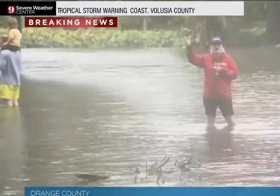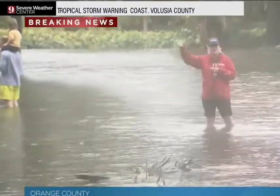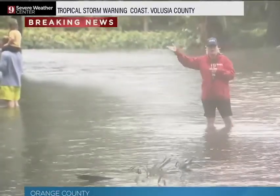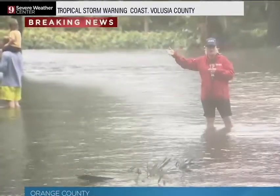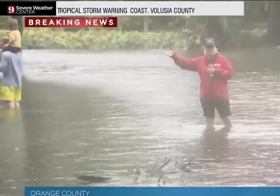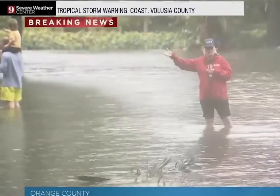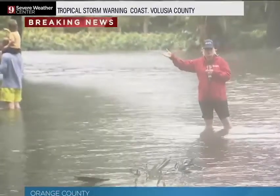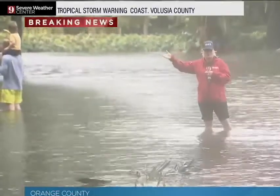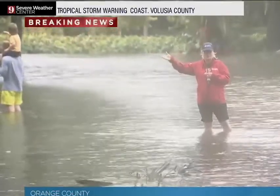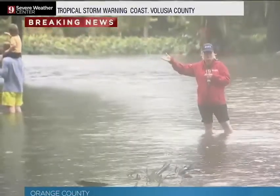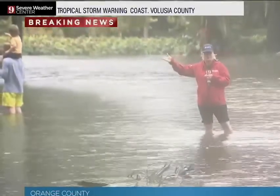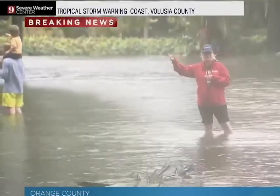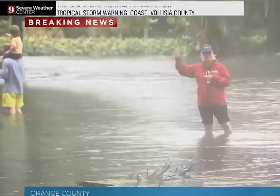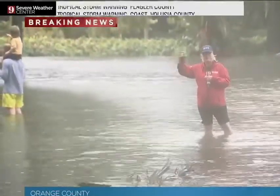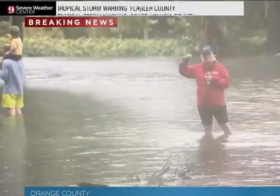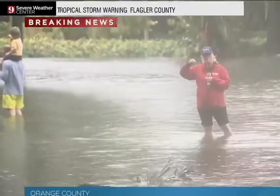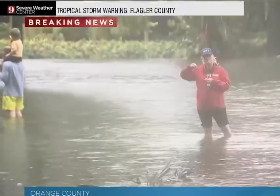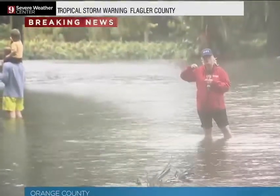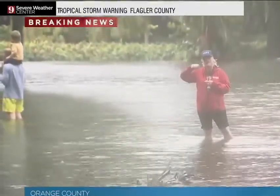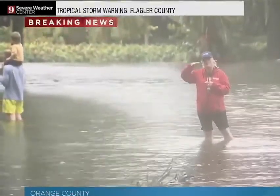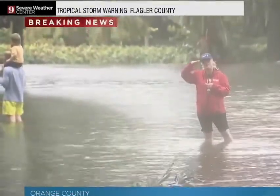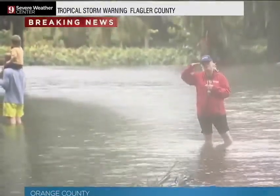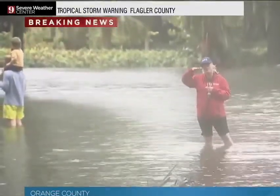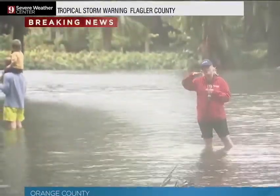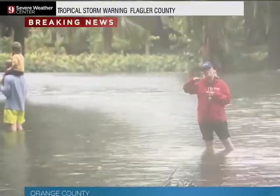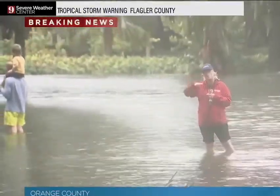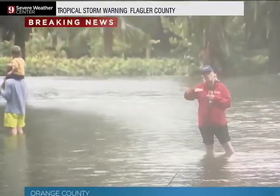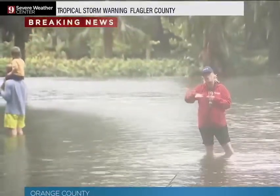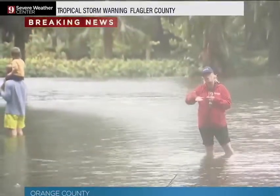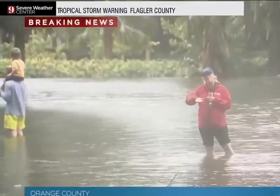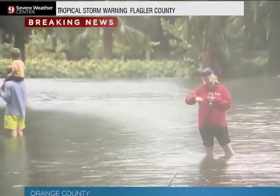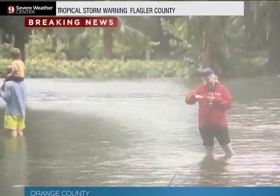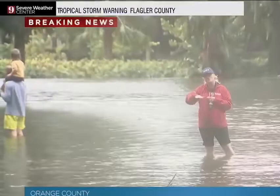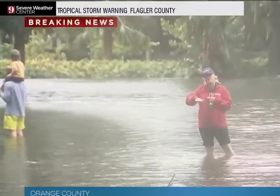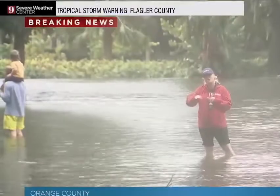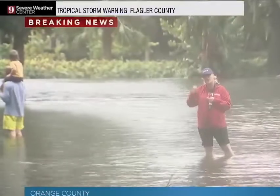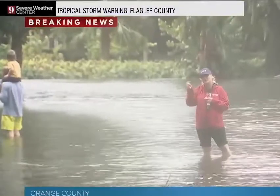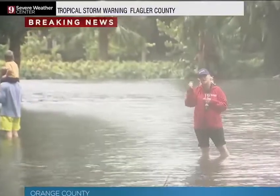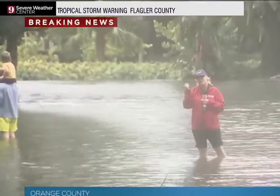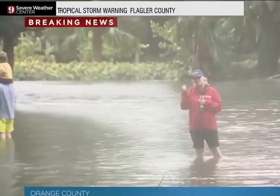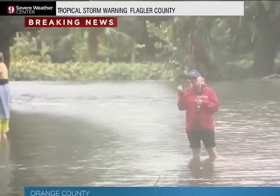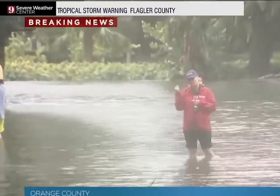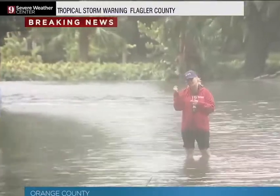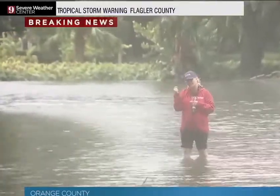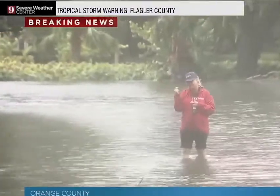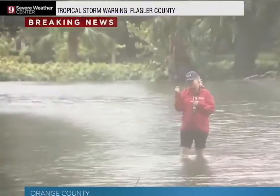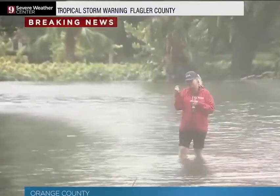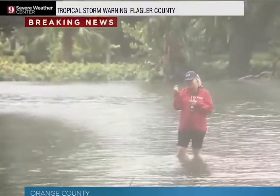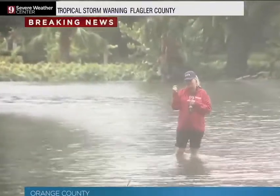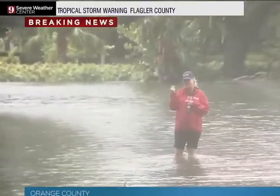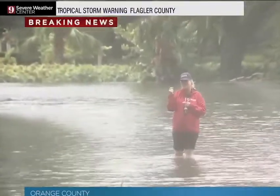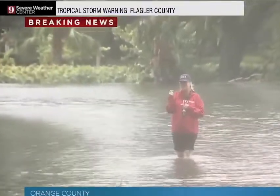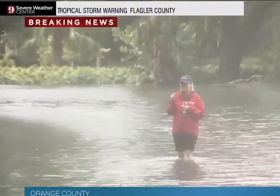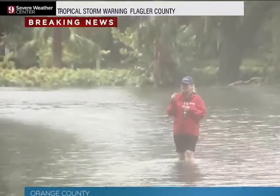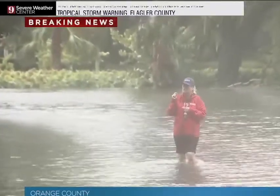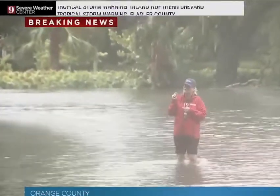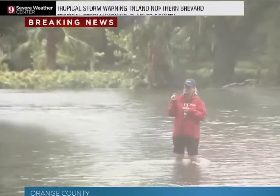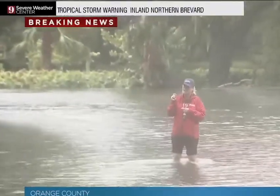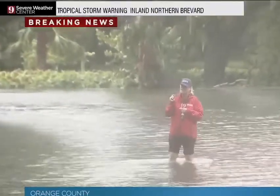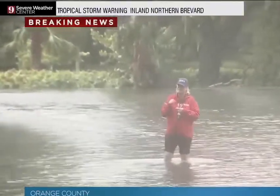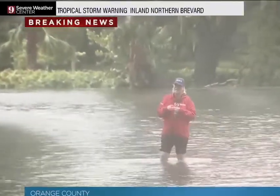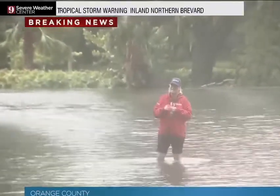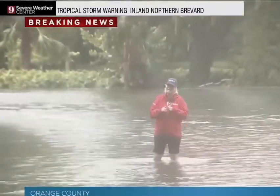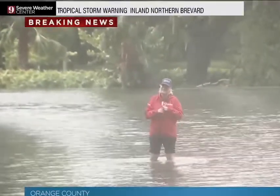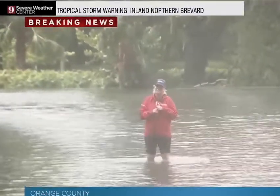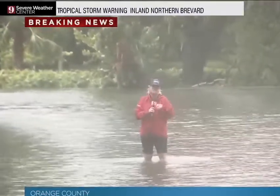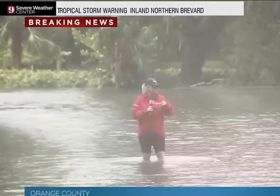morning, went over to Cimarron for that evacuation and back, that maybe the water would have subsided and it would be a little easier to get around, but